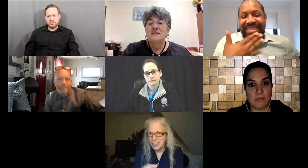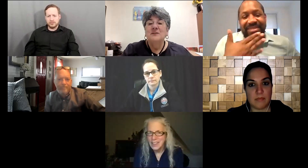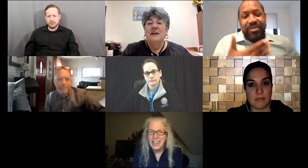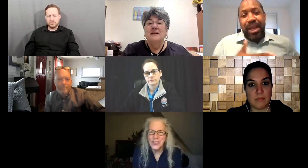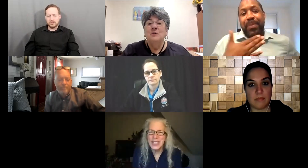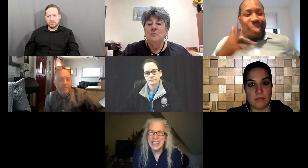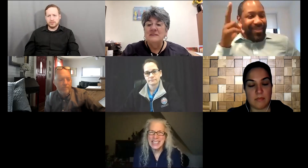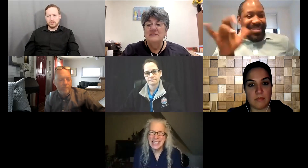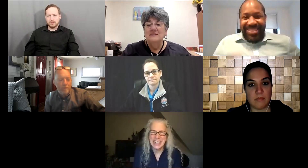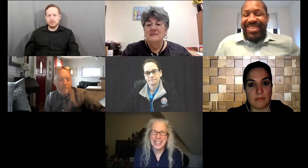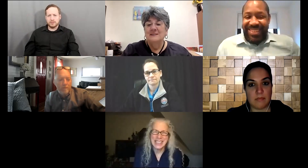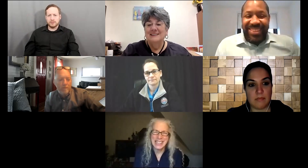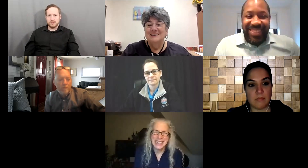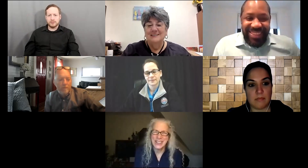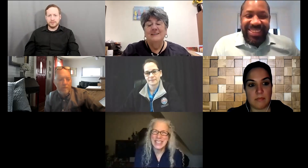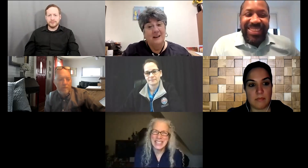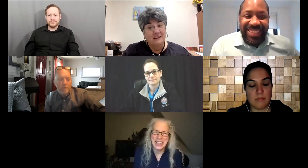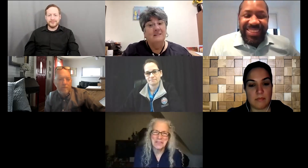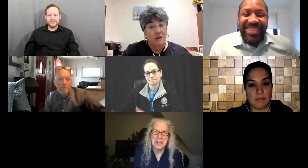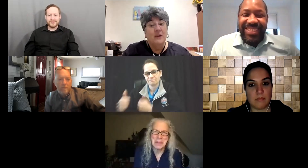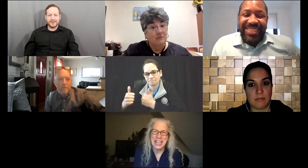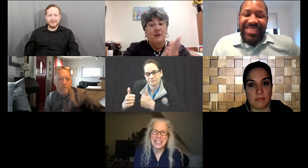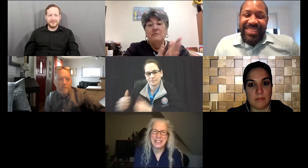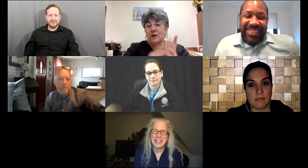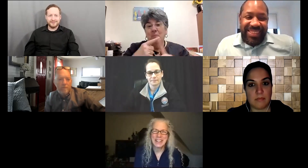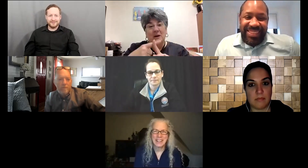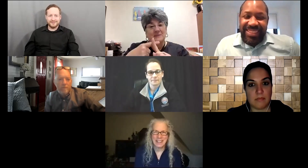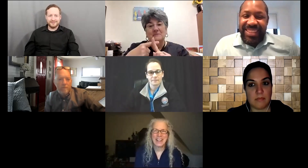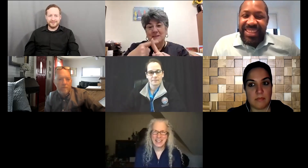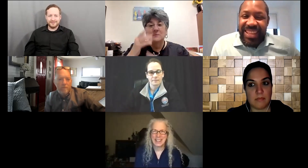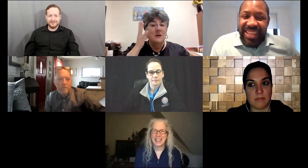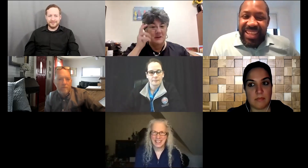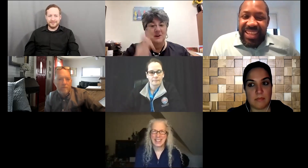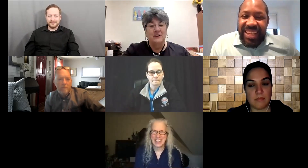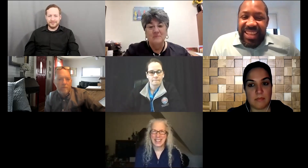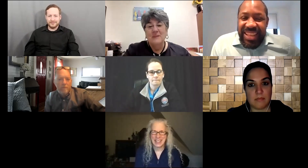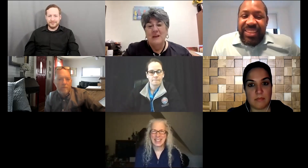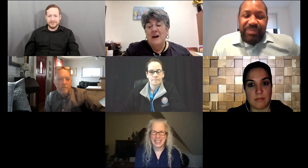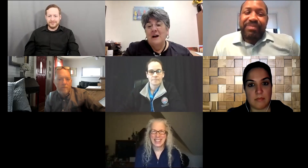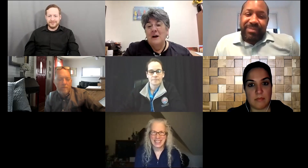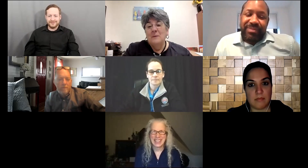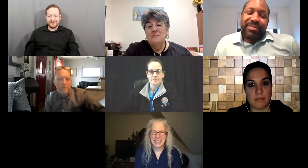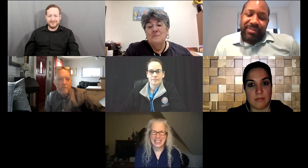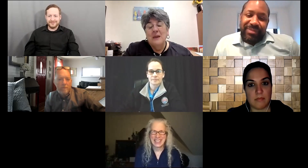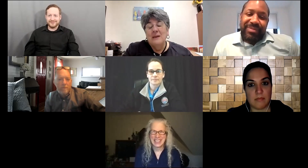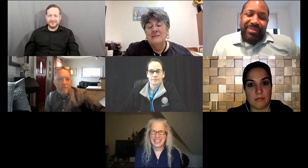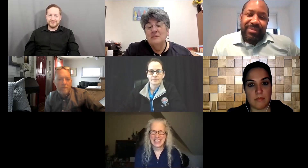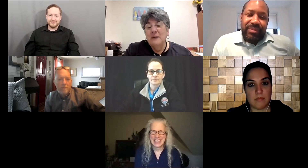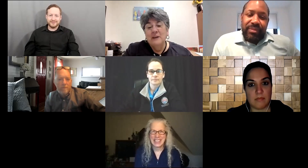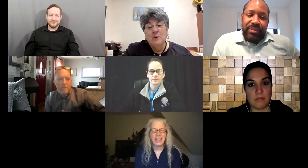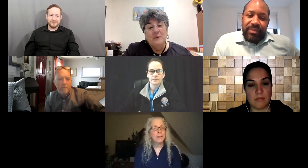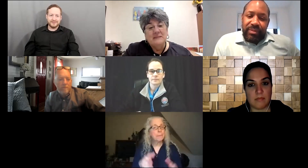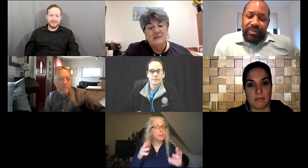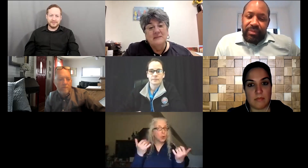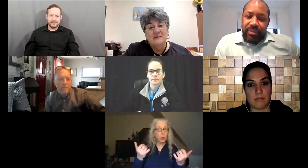So is there any new? Really nice to hear, Nancy. It's great to Yeah. hear. Oh, feedback. yeah, very, very positive. That's what I've been hearing. Is there